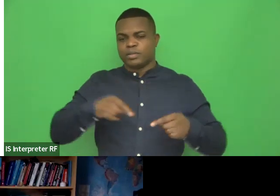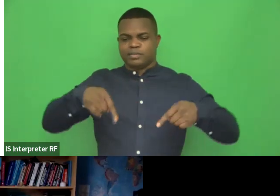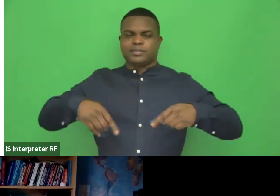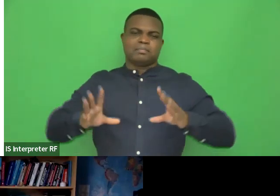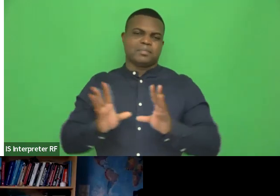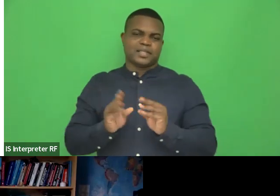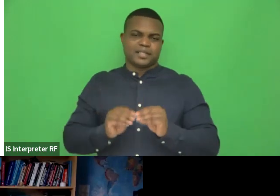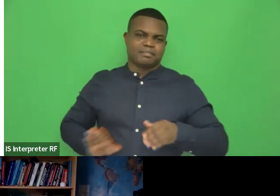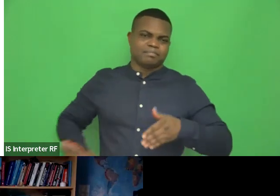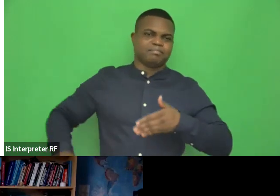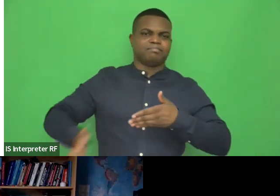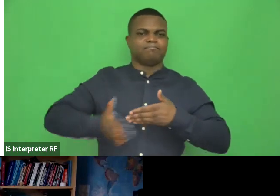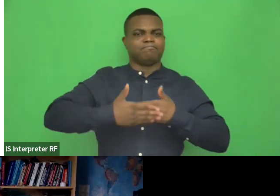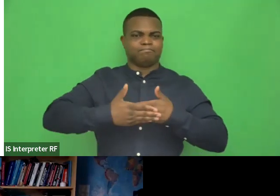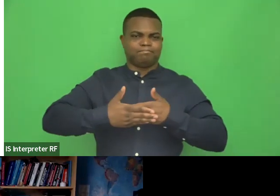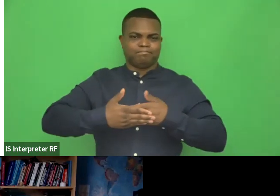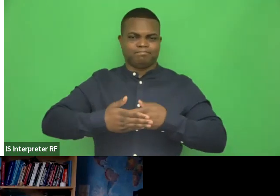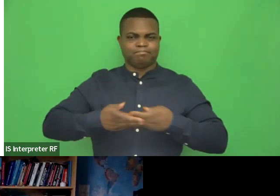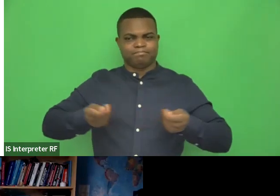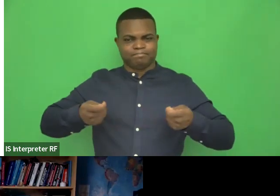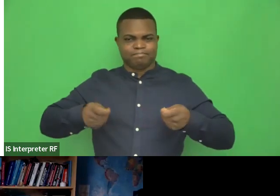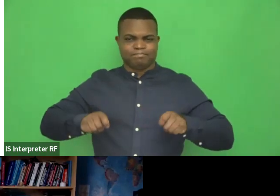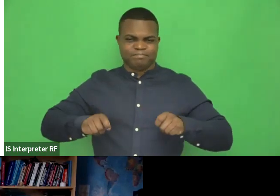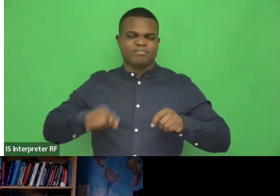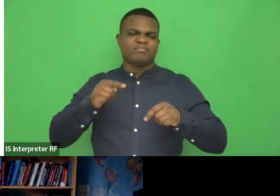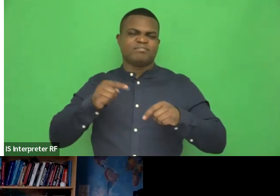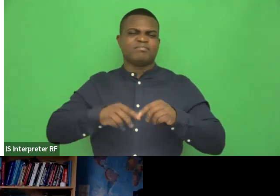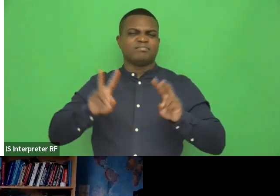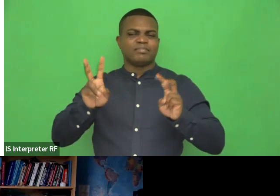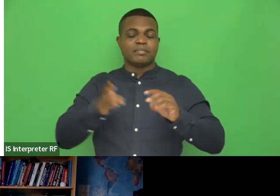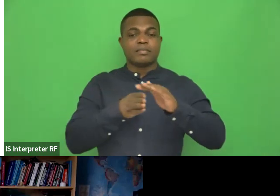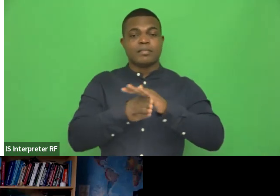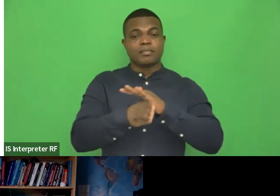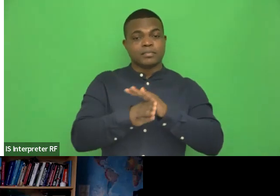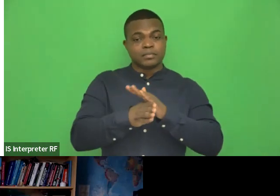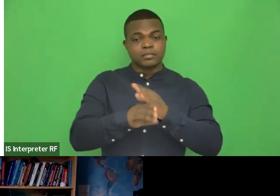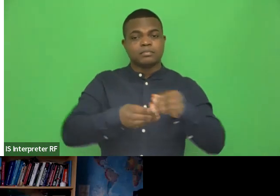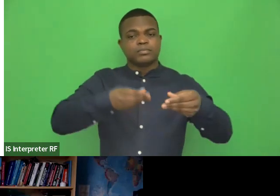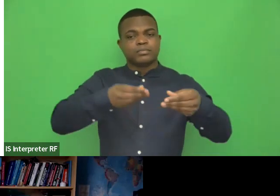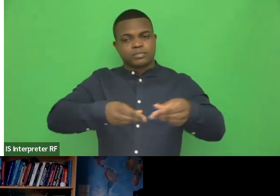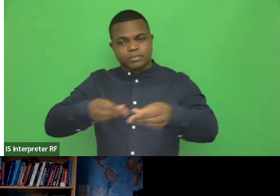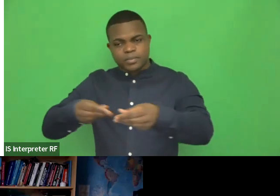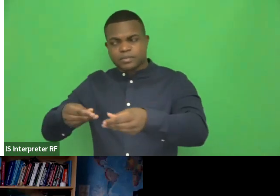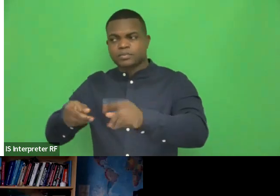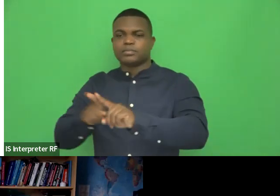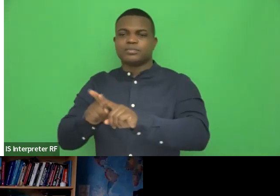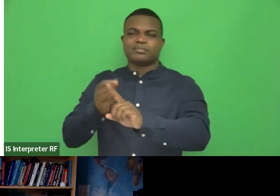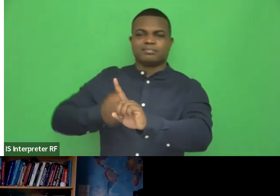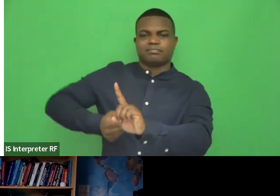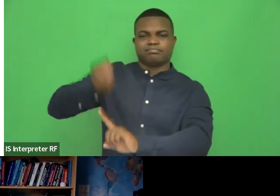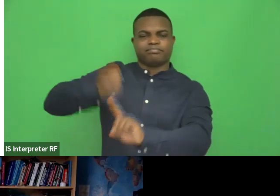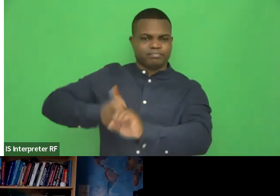to propose more formats which can be more accessible to people with disabilities,